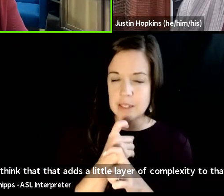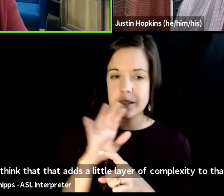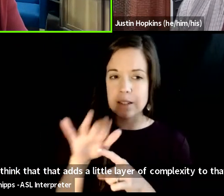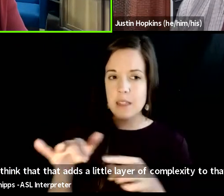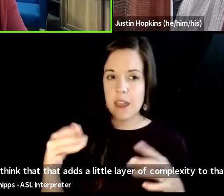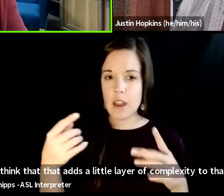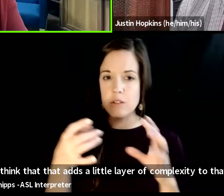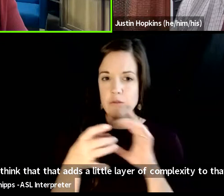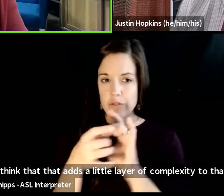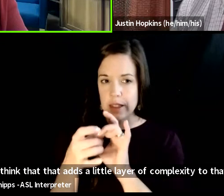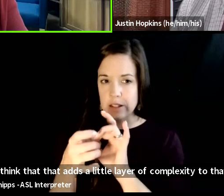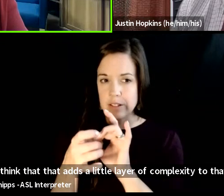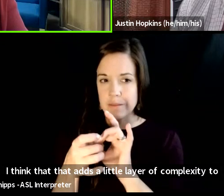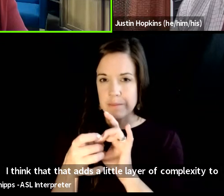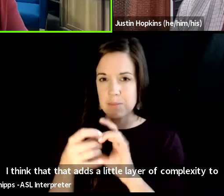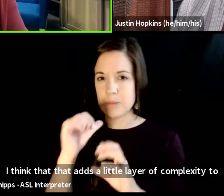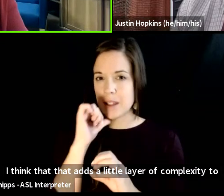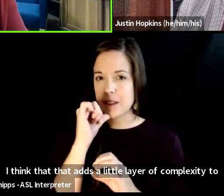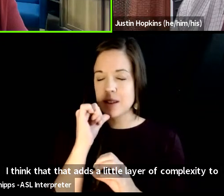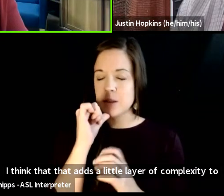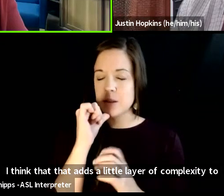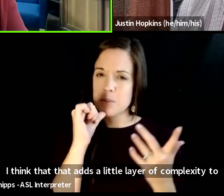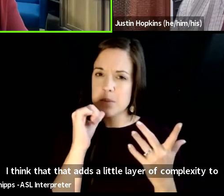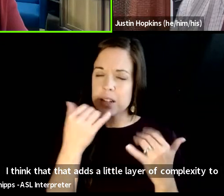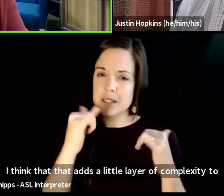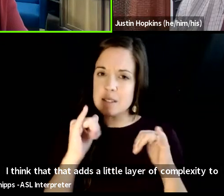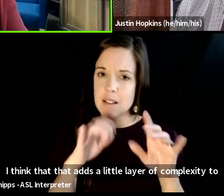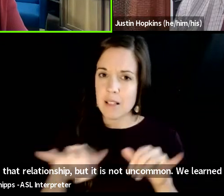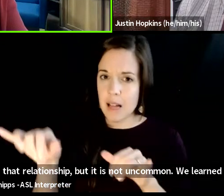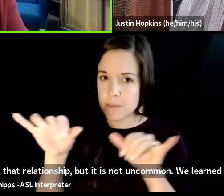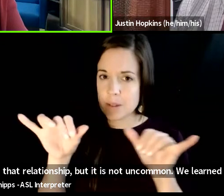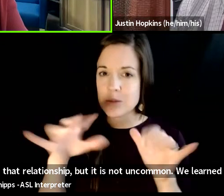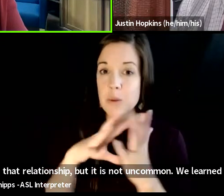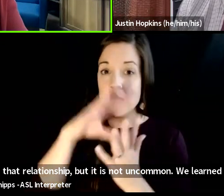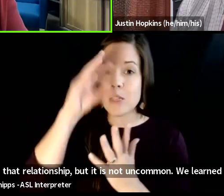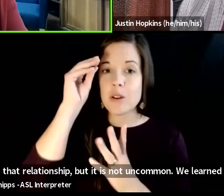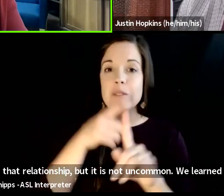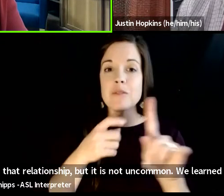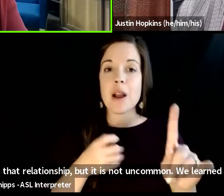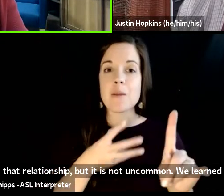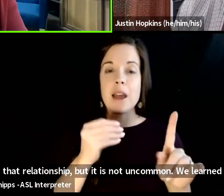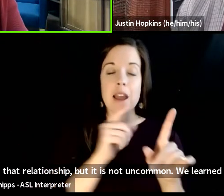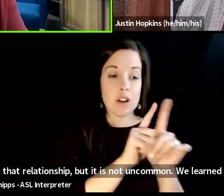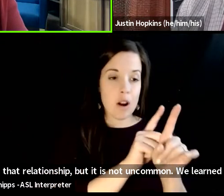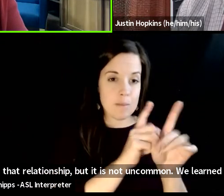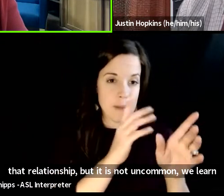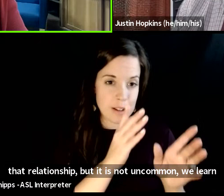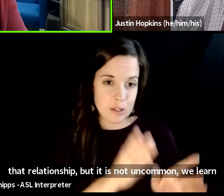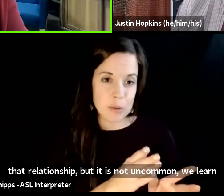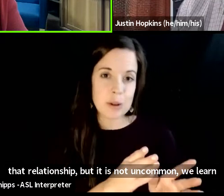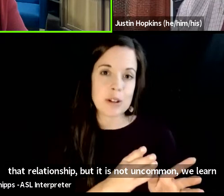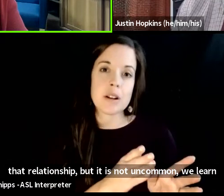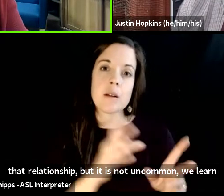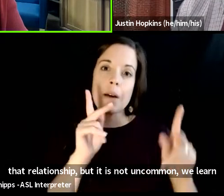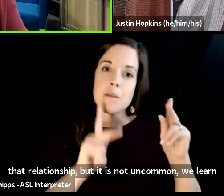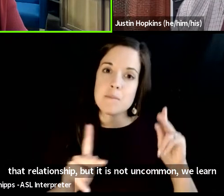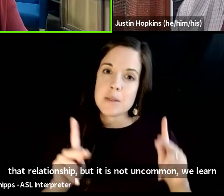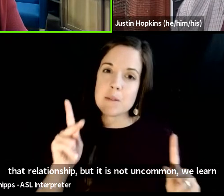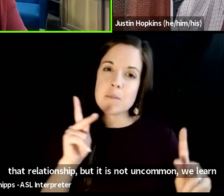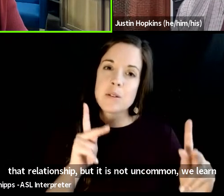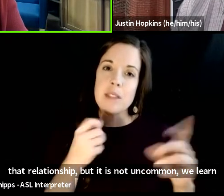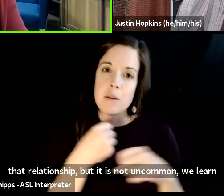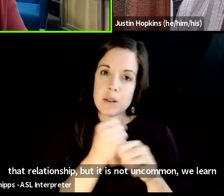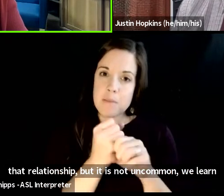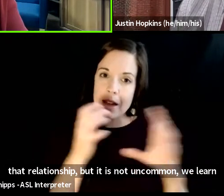relationship, but it is not uncommon. We learn from and are mentored by the people that we make connections